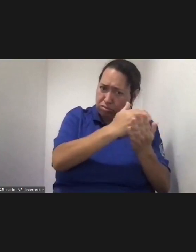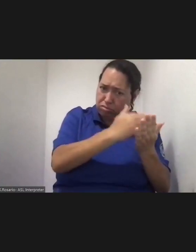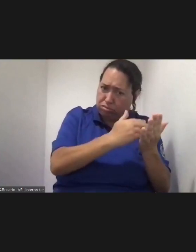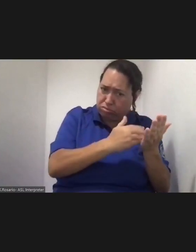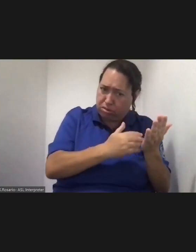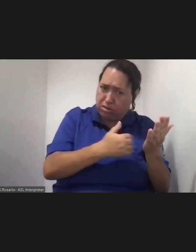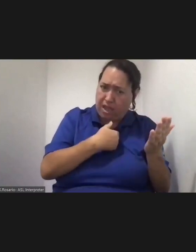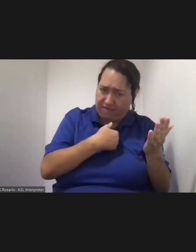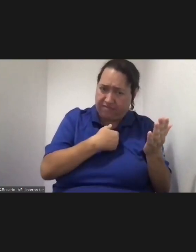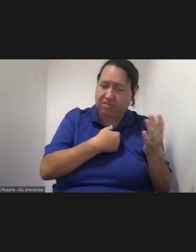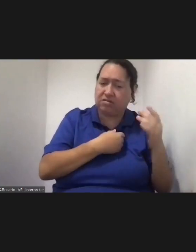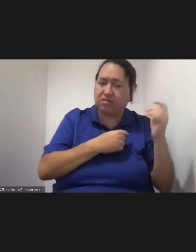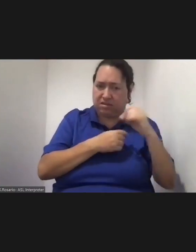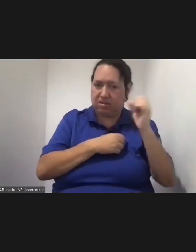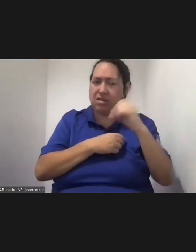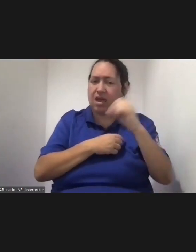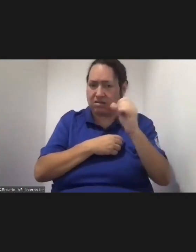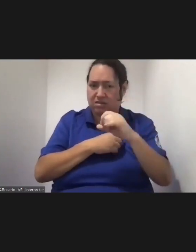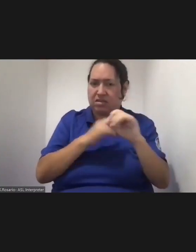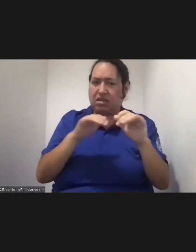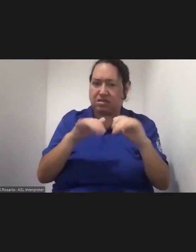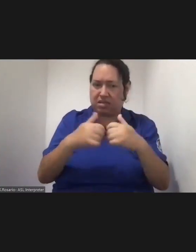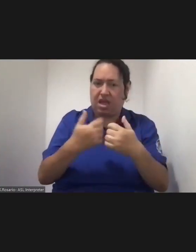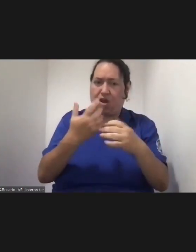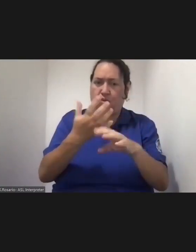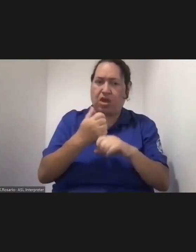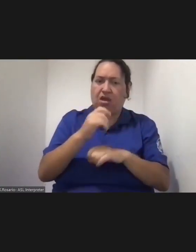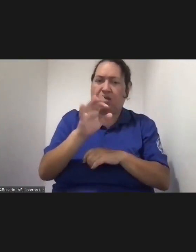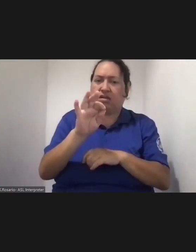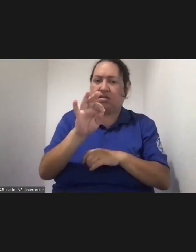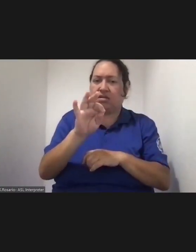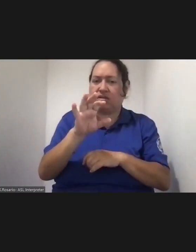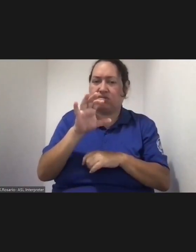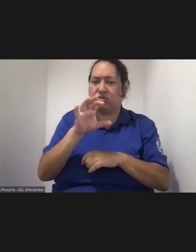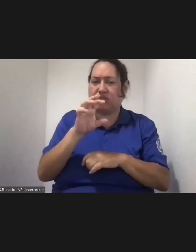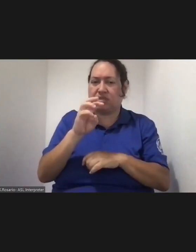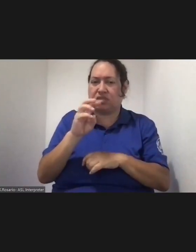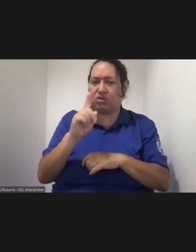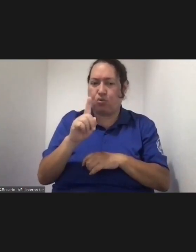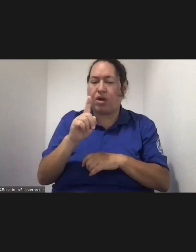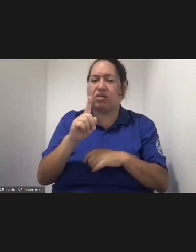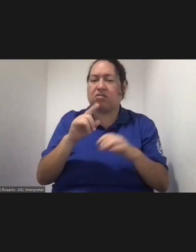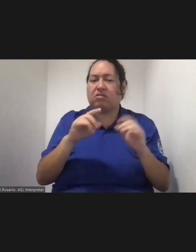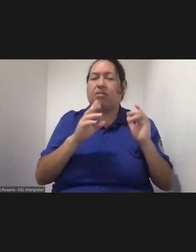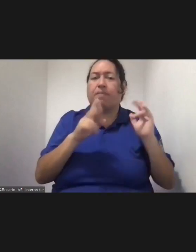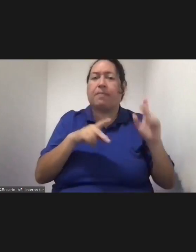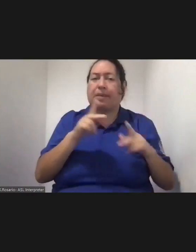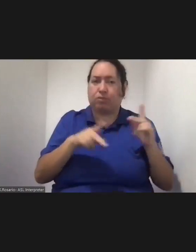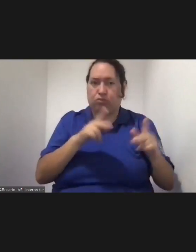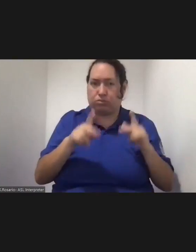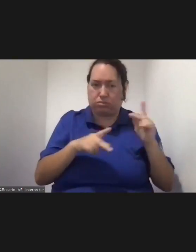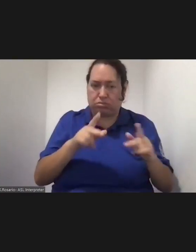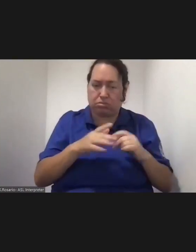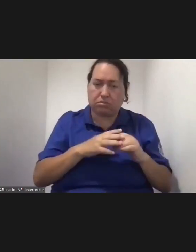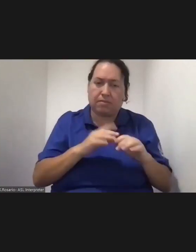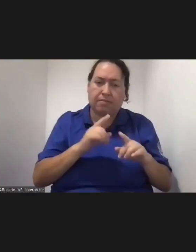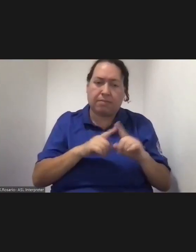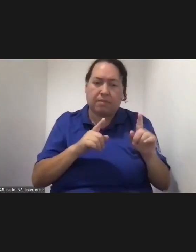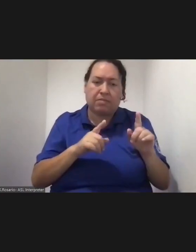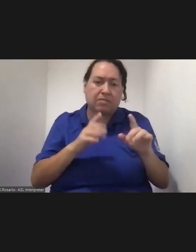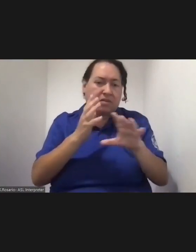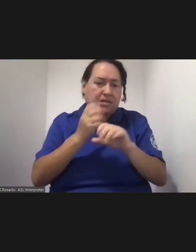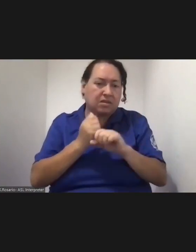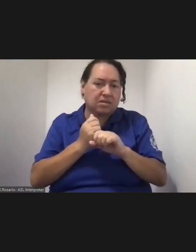That was how we got the 961 Okay. individuals. Okay. But to get